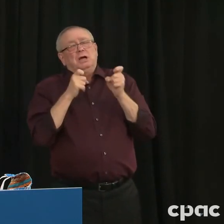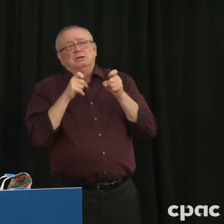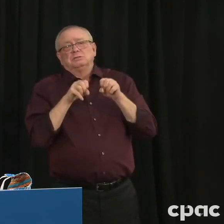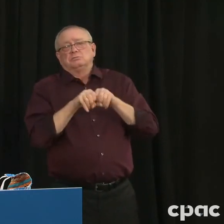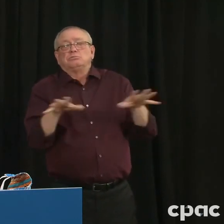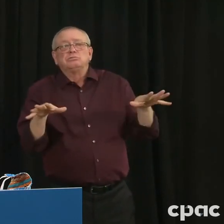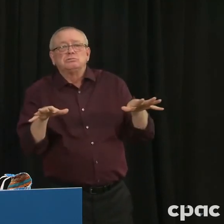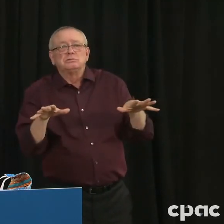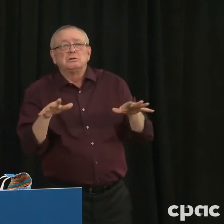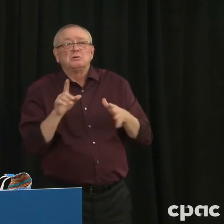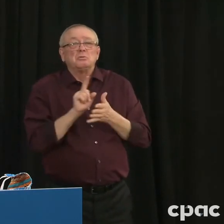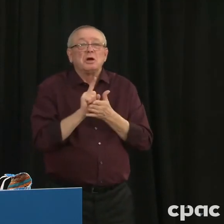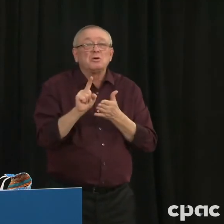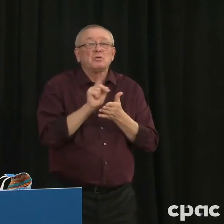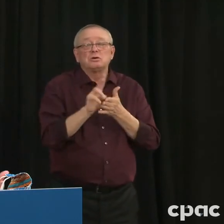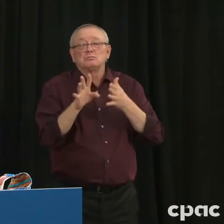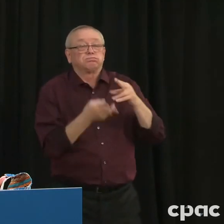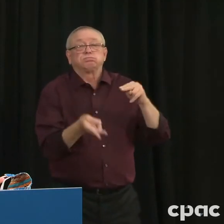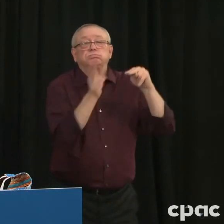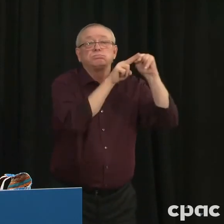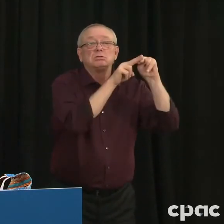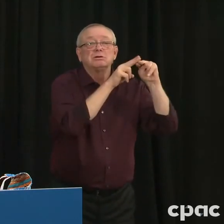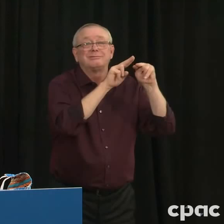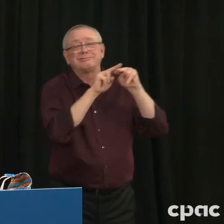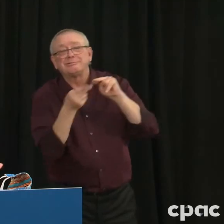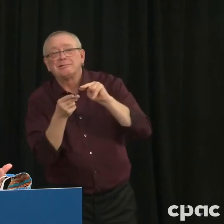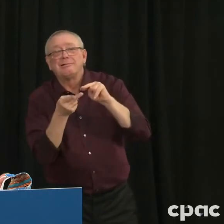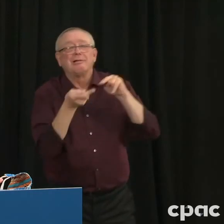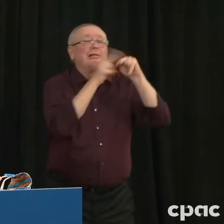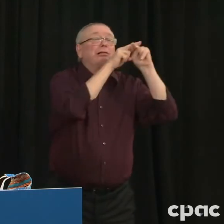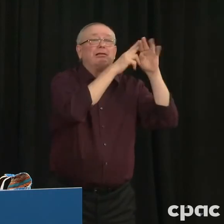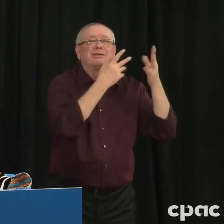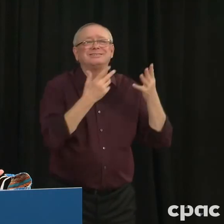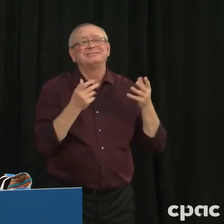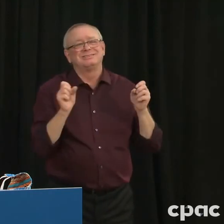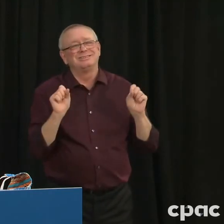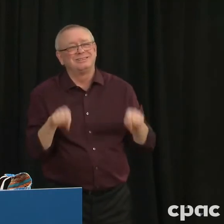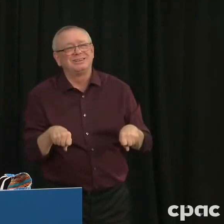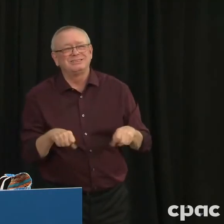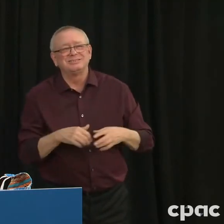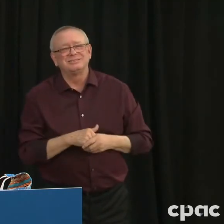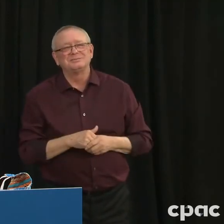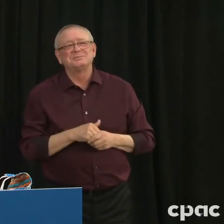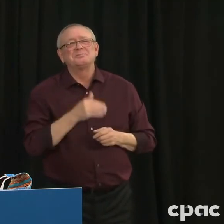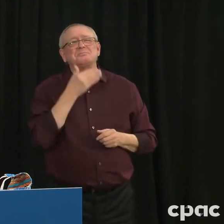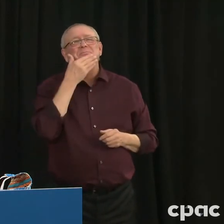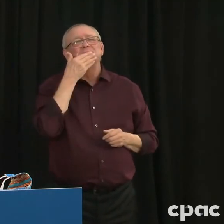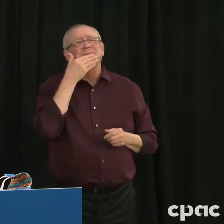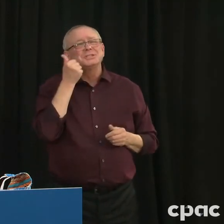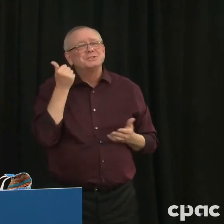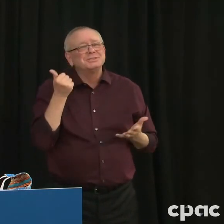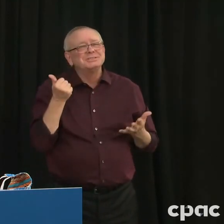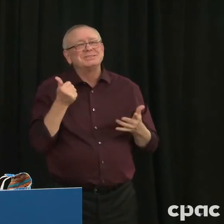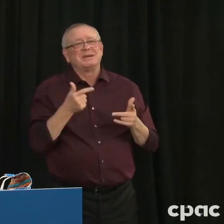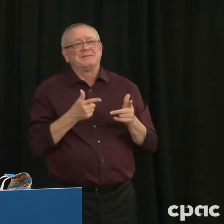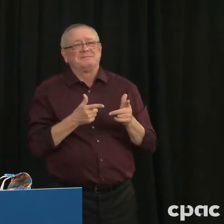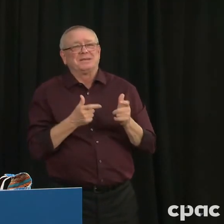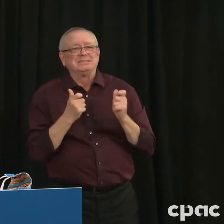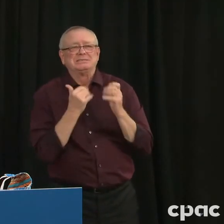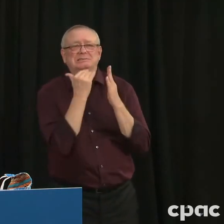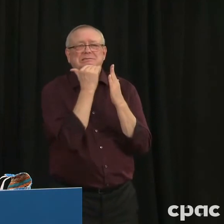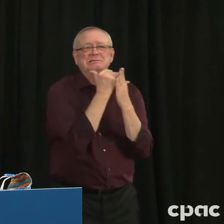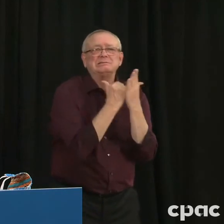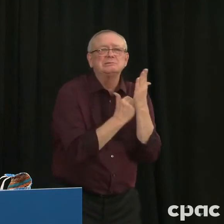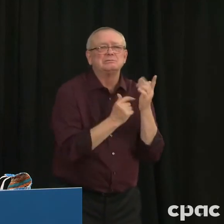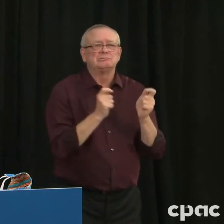weeks, and it can take off. So the earlier that we put in measures, the lower we can contain it. But we